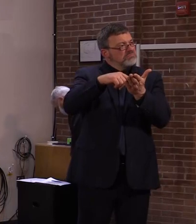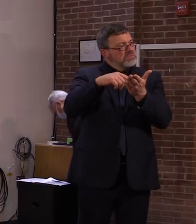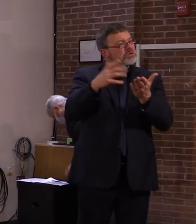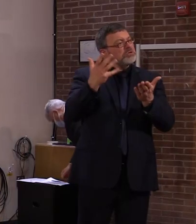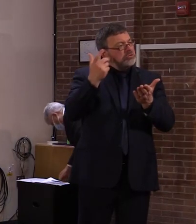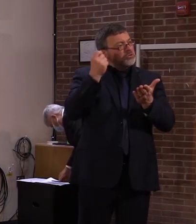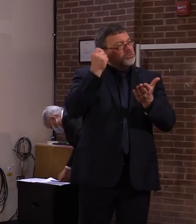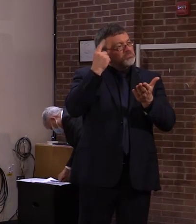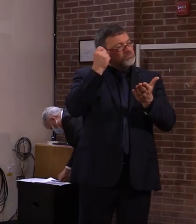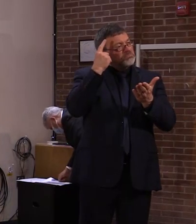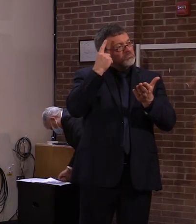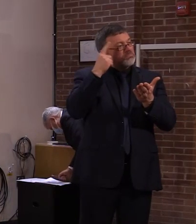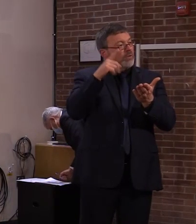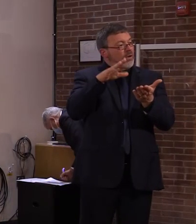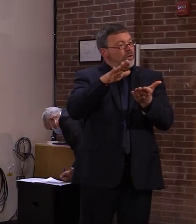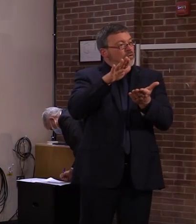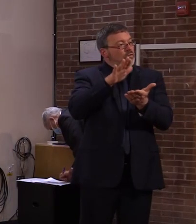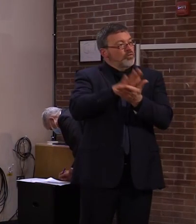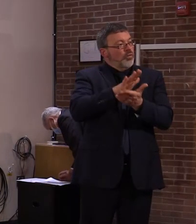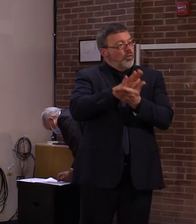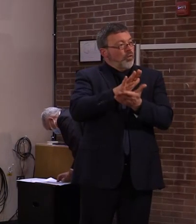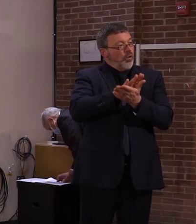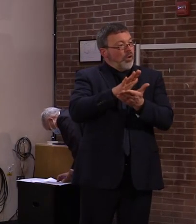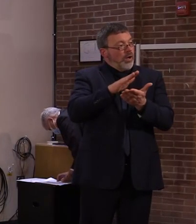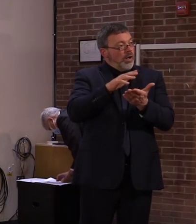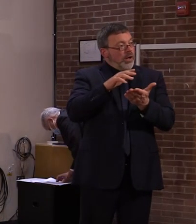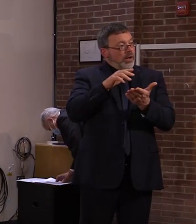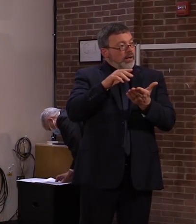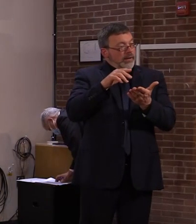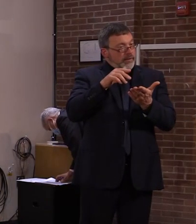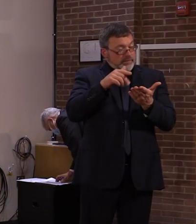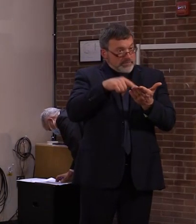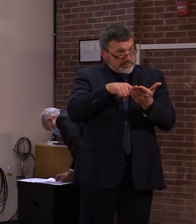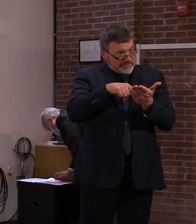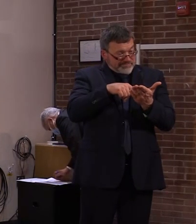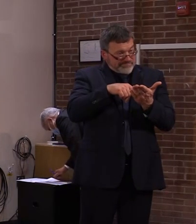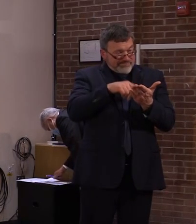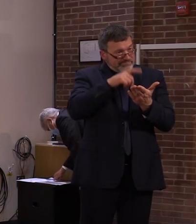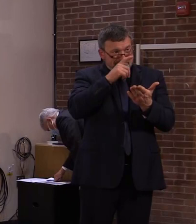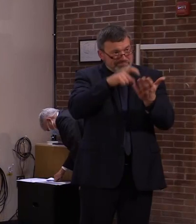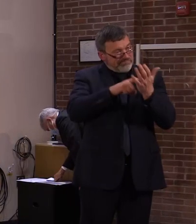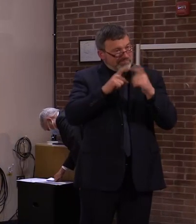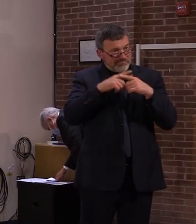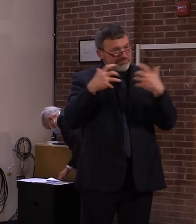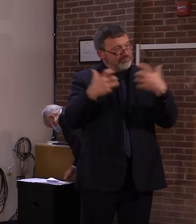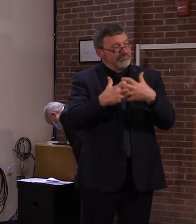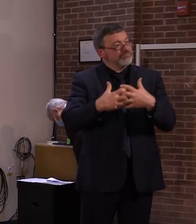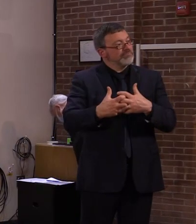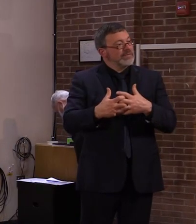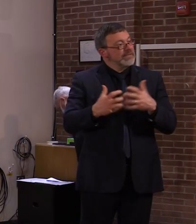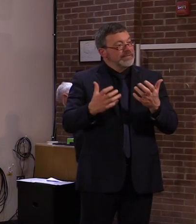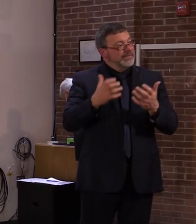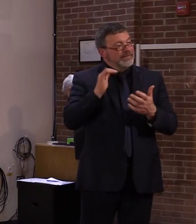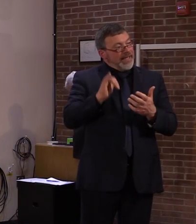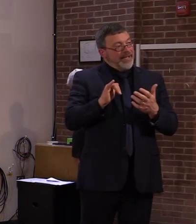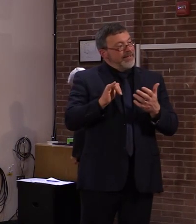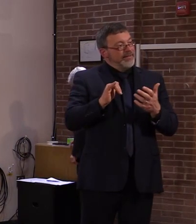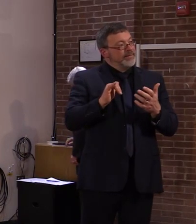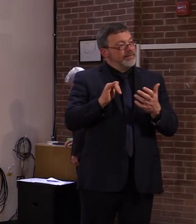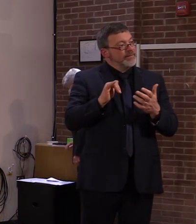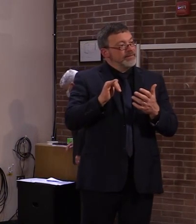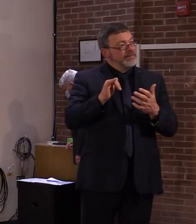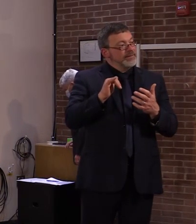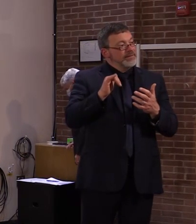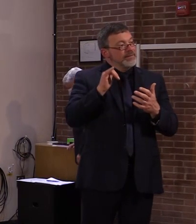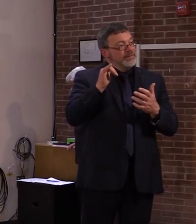and are required to provide reasonable accommodations for students who have medical conditions. I think we're talking about the same case that I saw